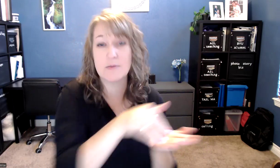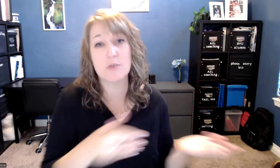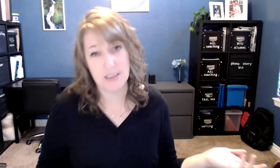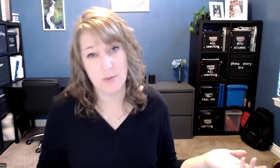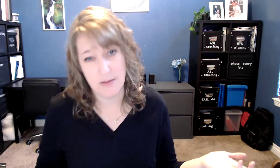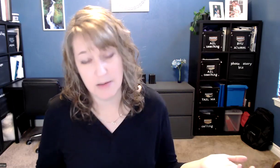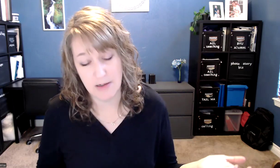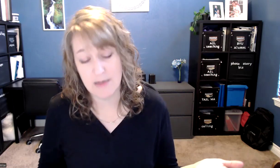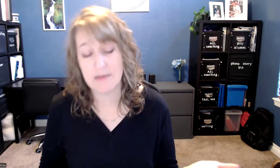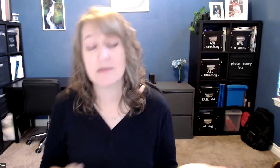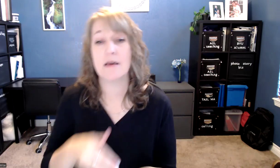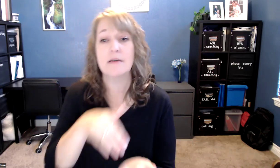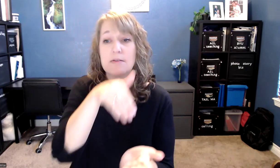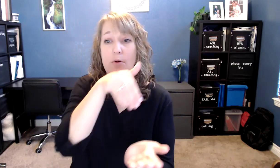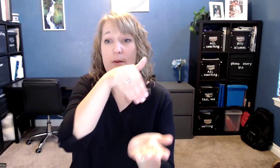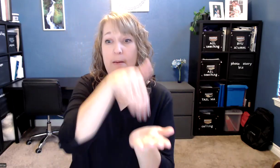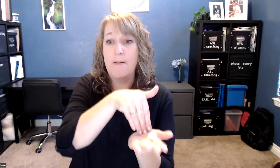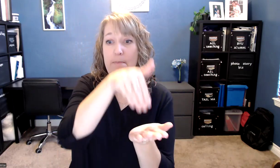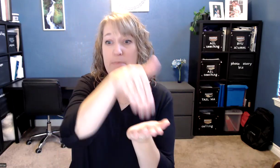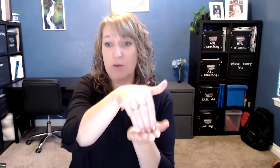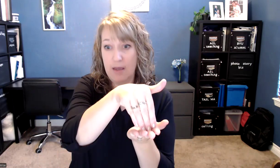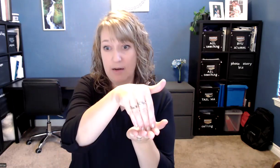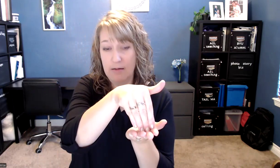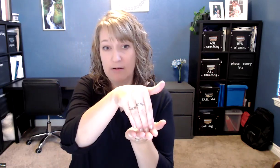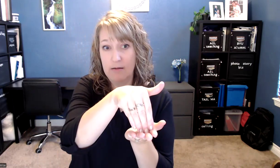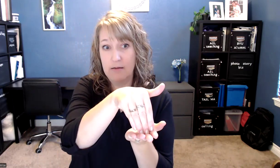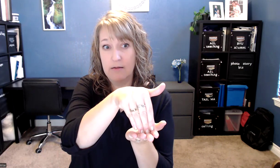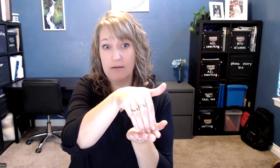which is what a million is. Okay, so million.